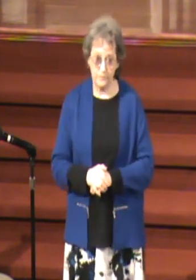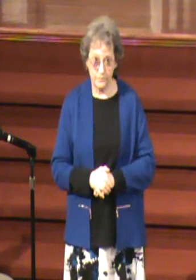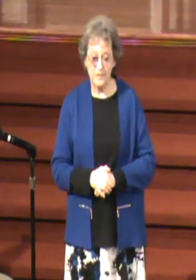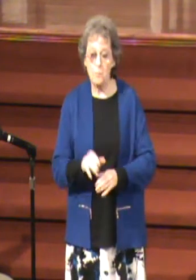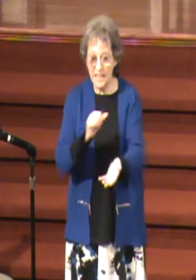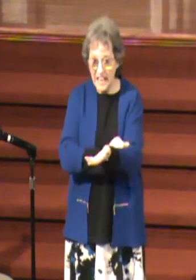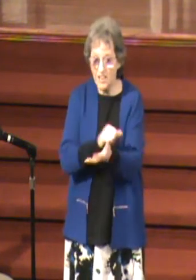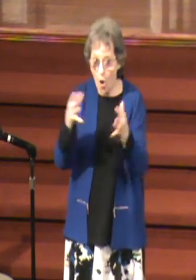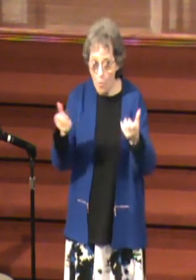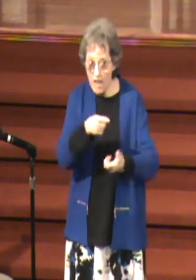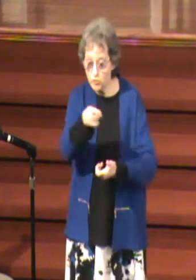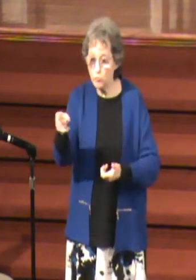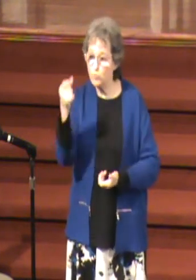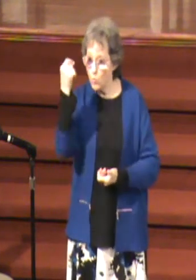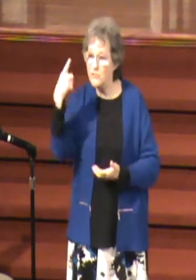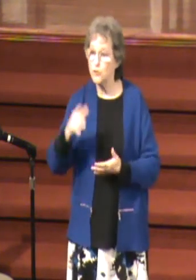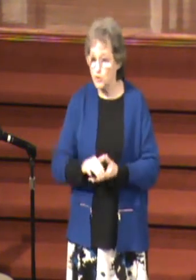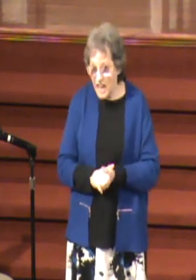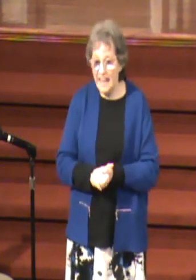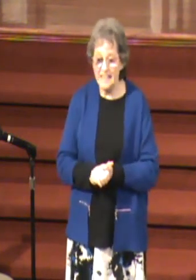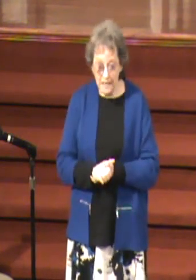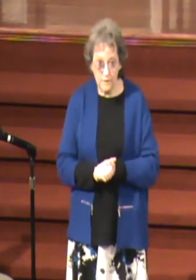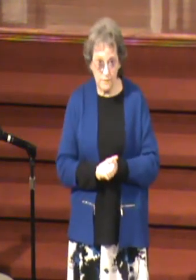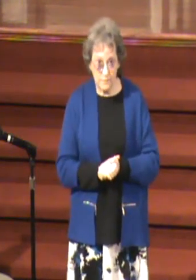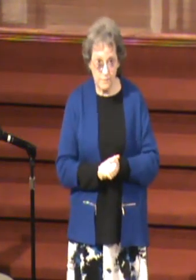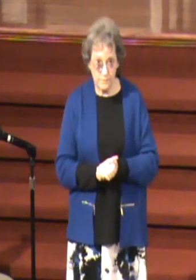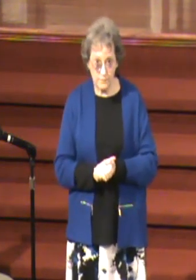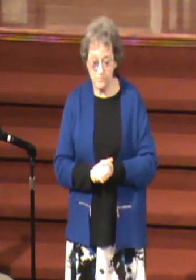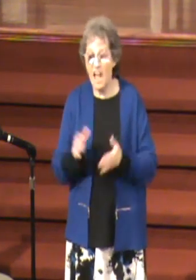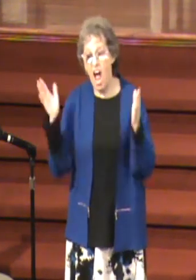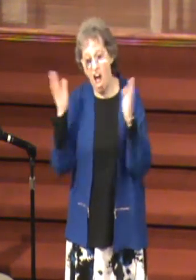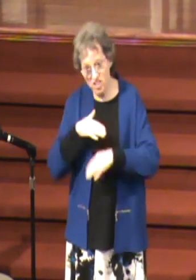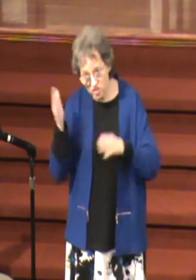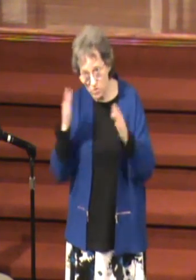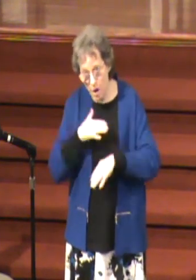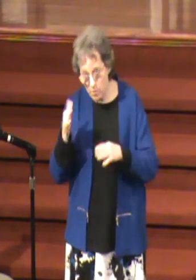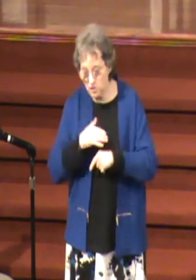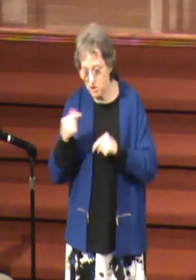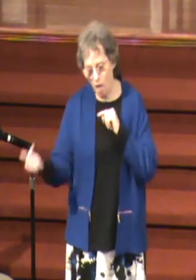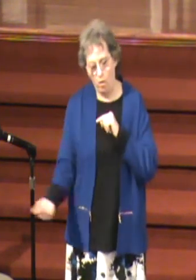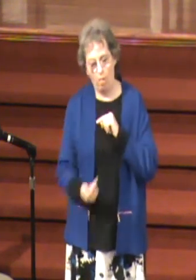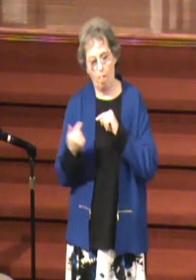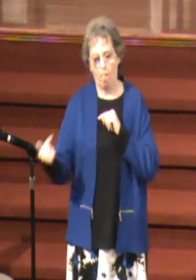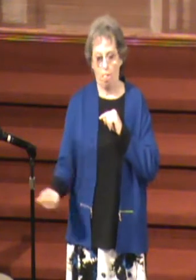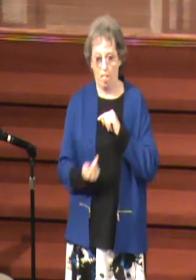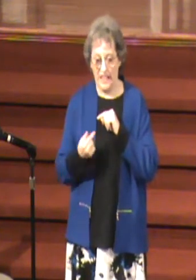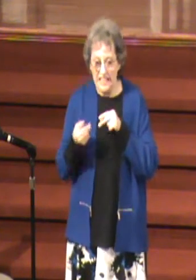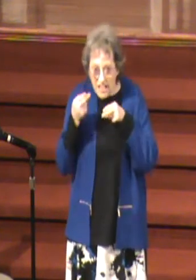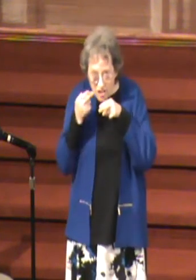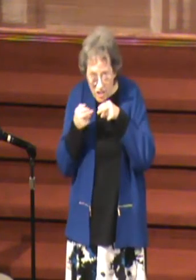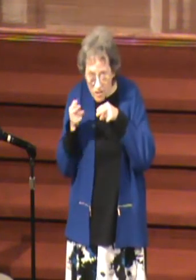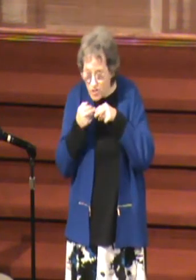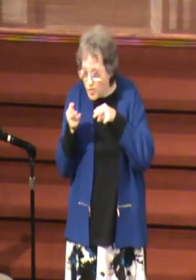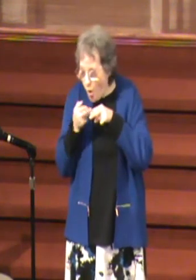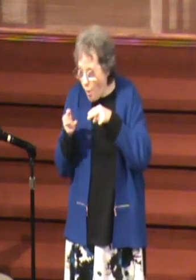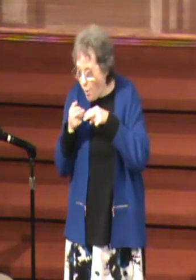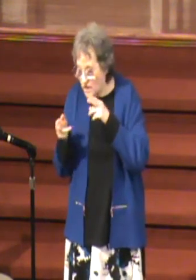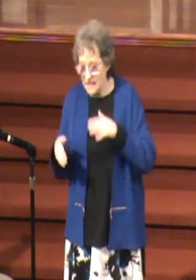you to understand is that our trials and our afflictions are but for a moment. I thought